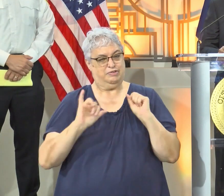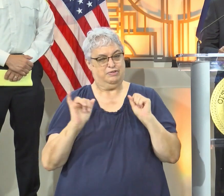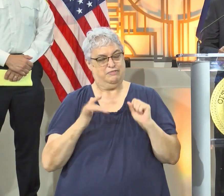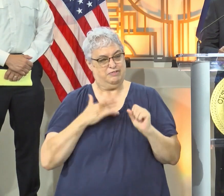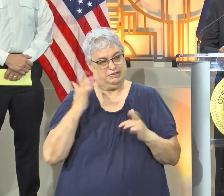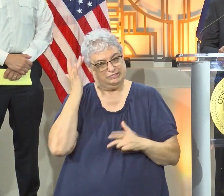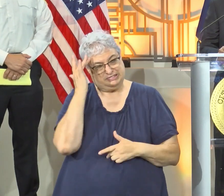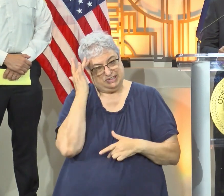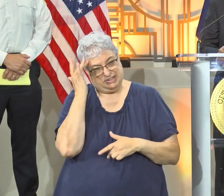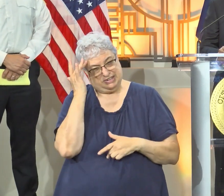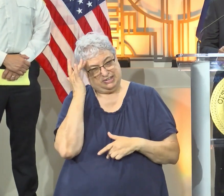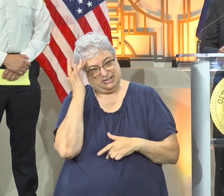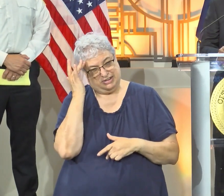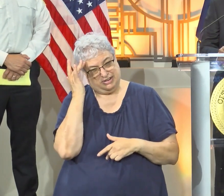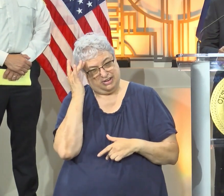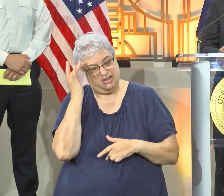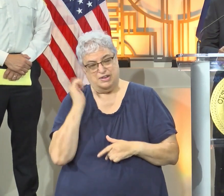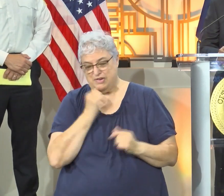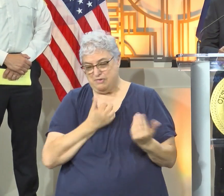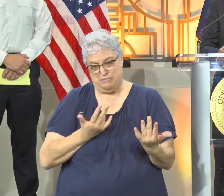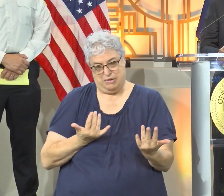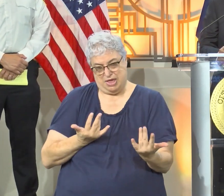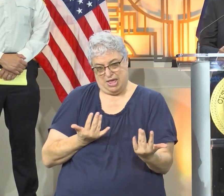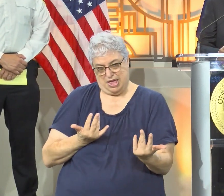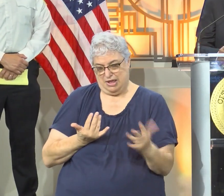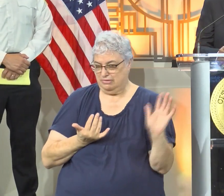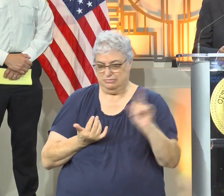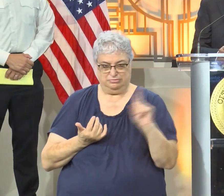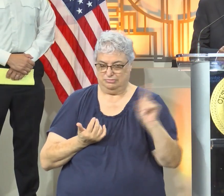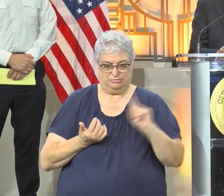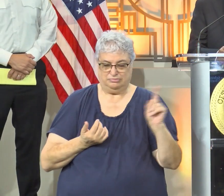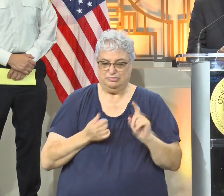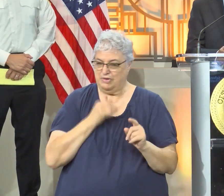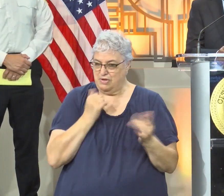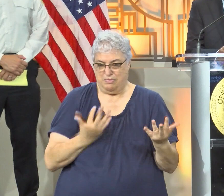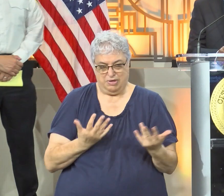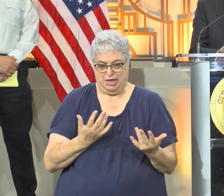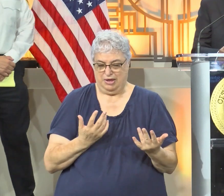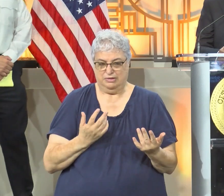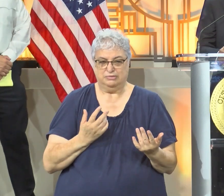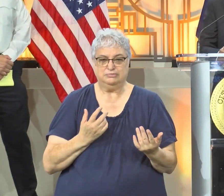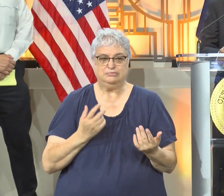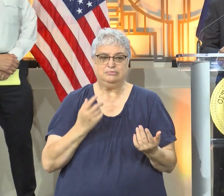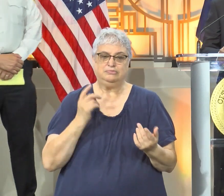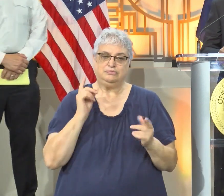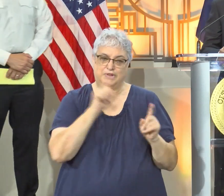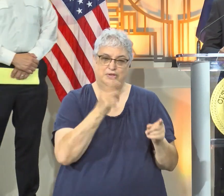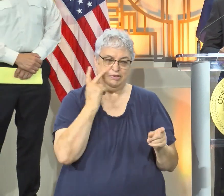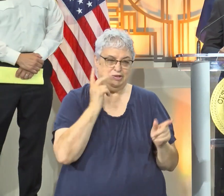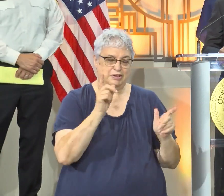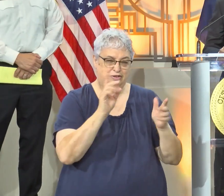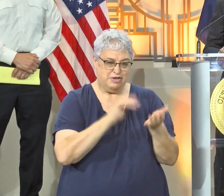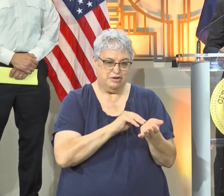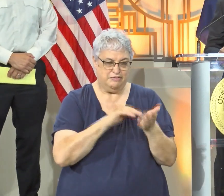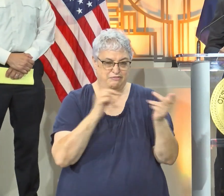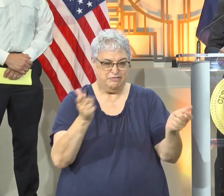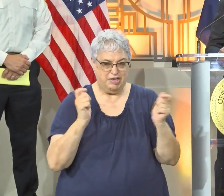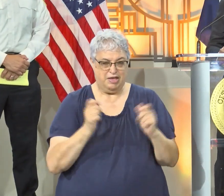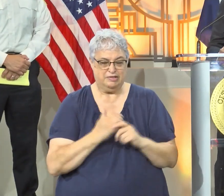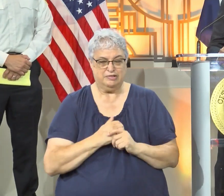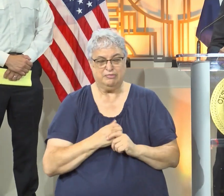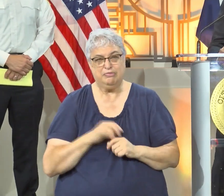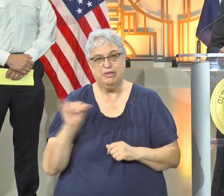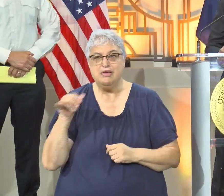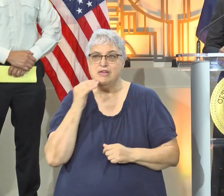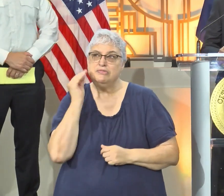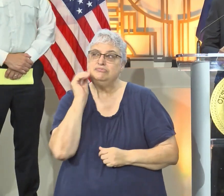sick, you should not wait to get tested or to see your doctor. So please don't just, stay there,